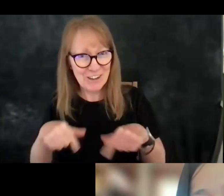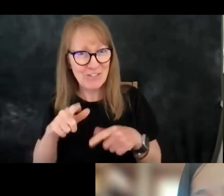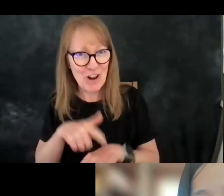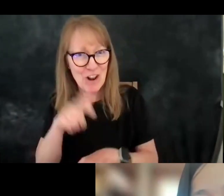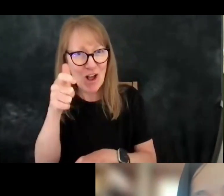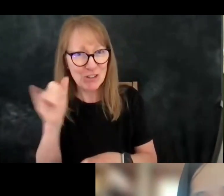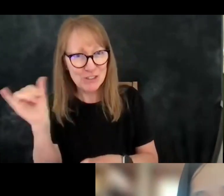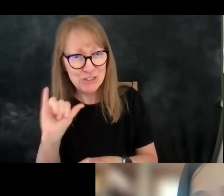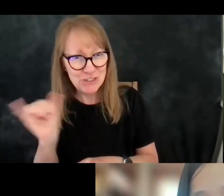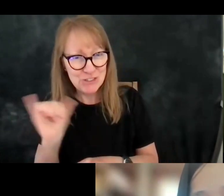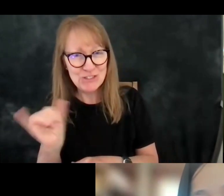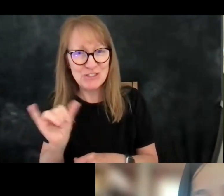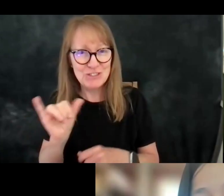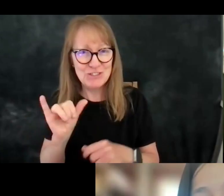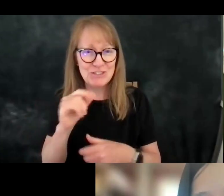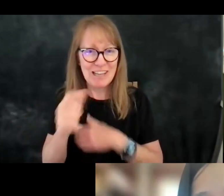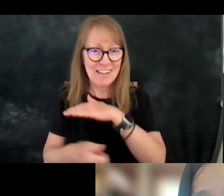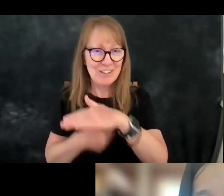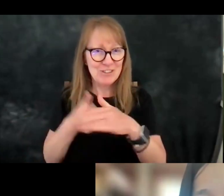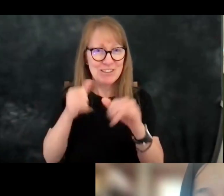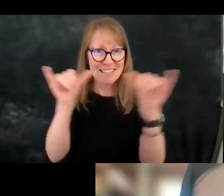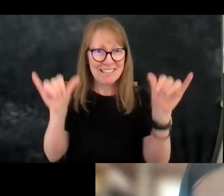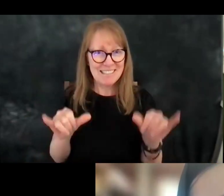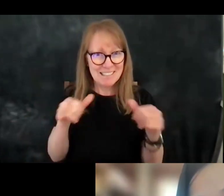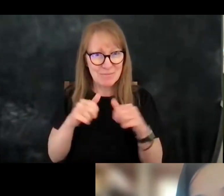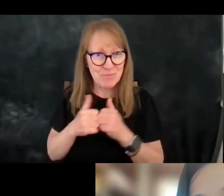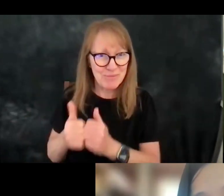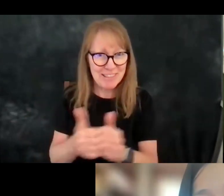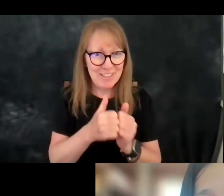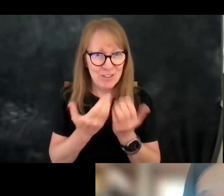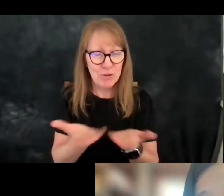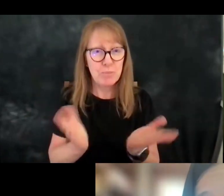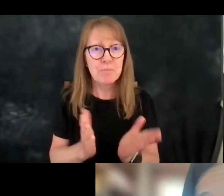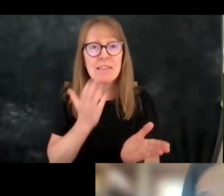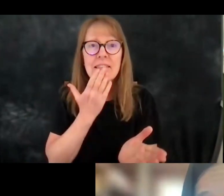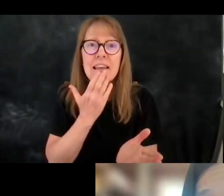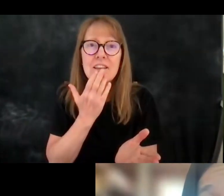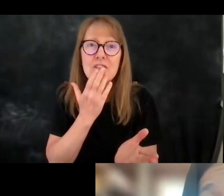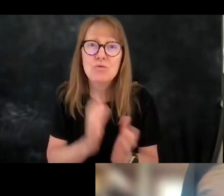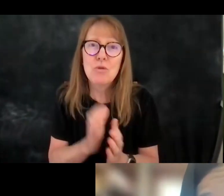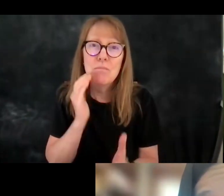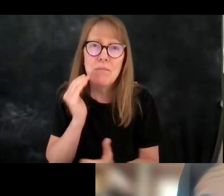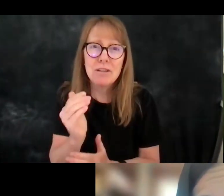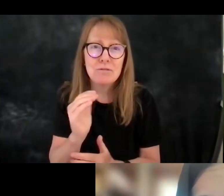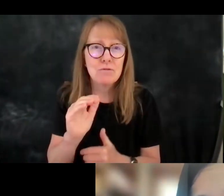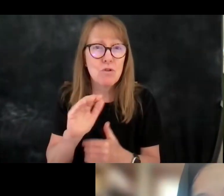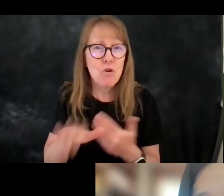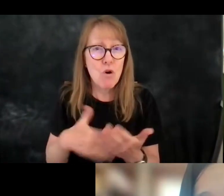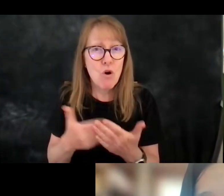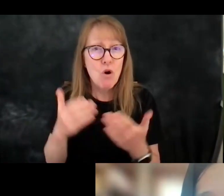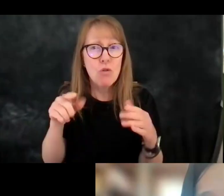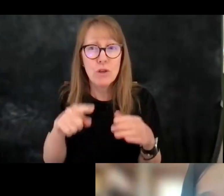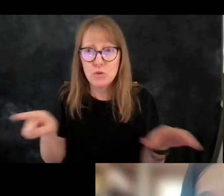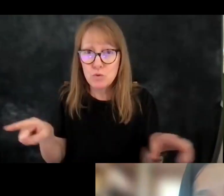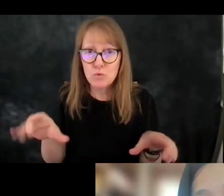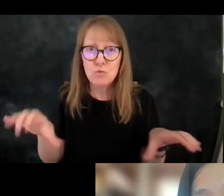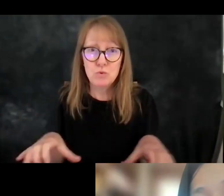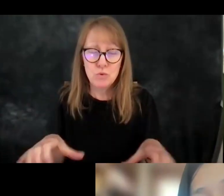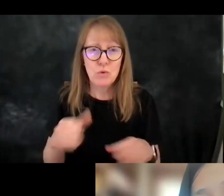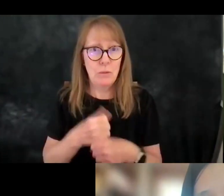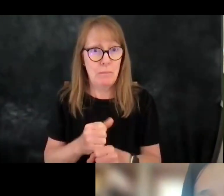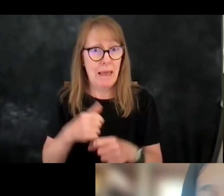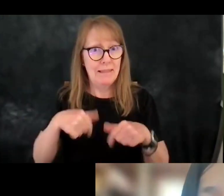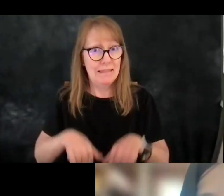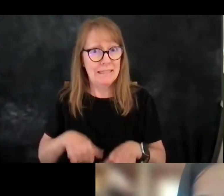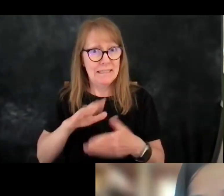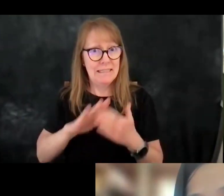of all, I wanted to be here to say thank you so much for all that you all do to make our city who we are, and for making each